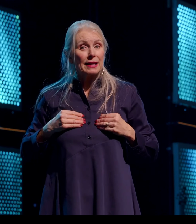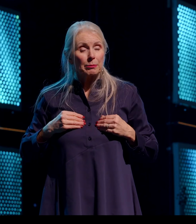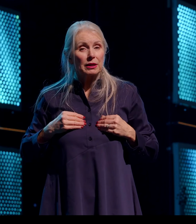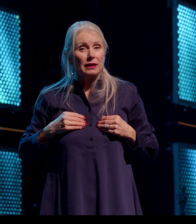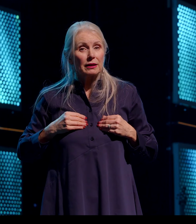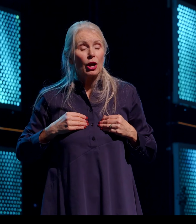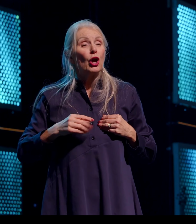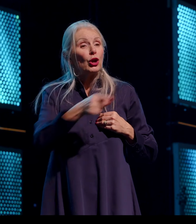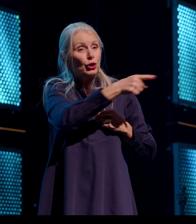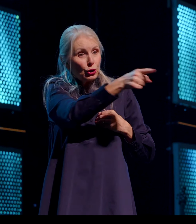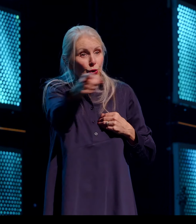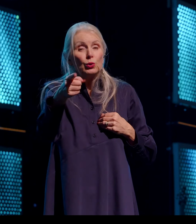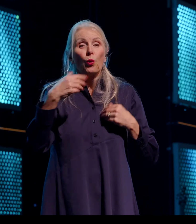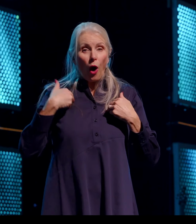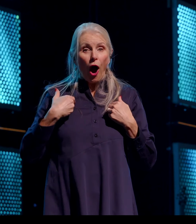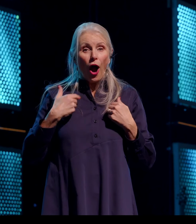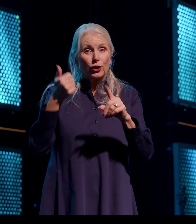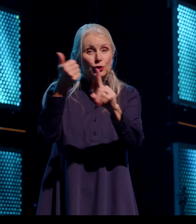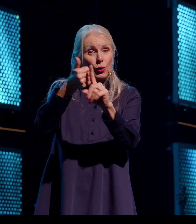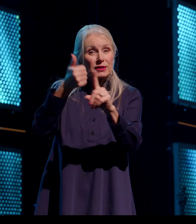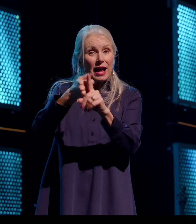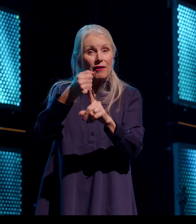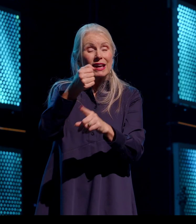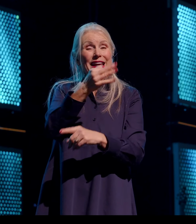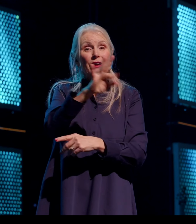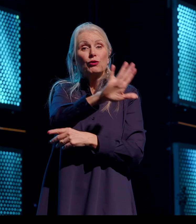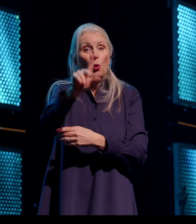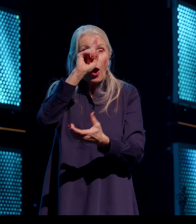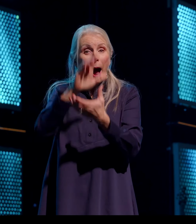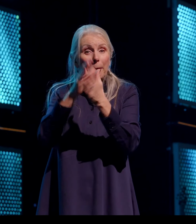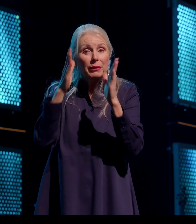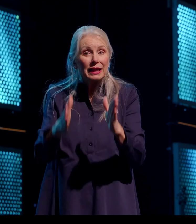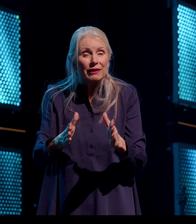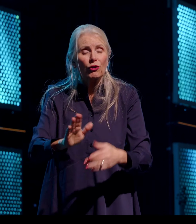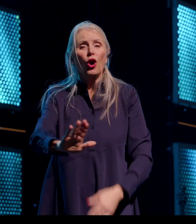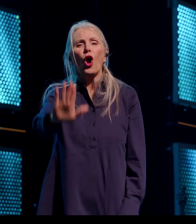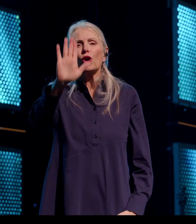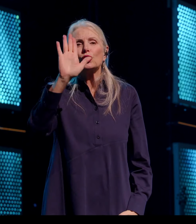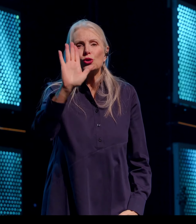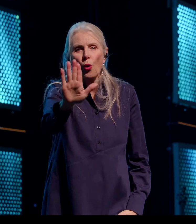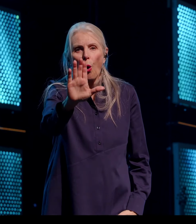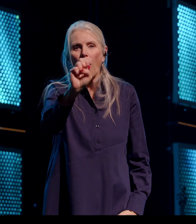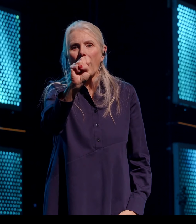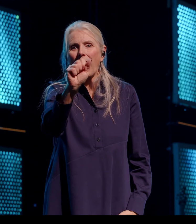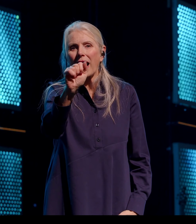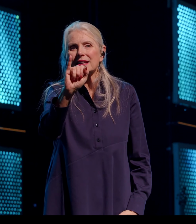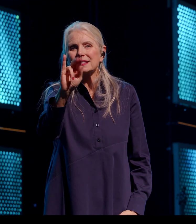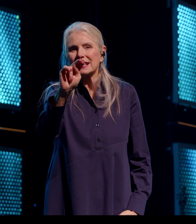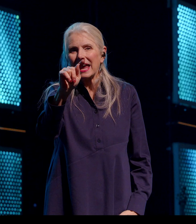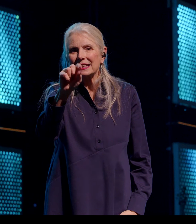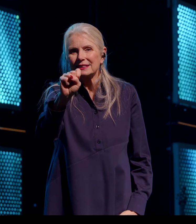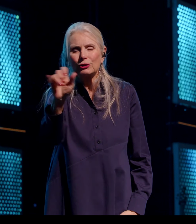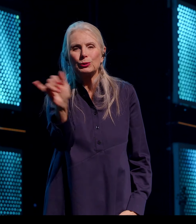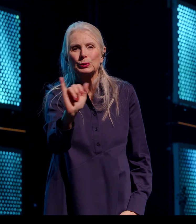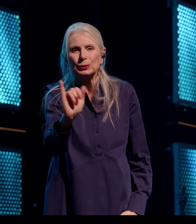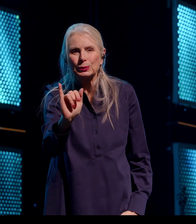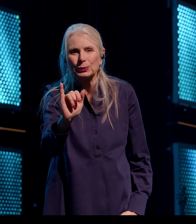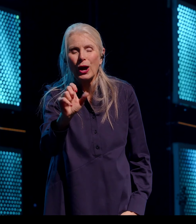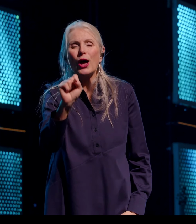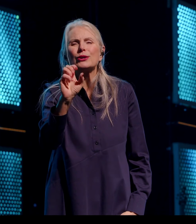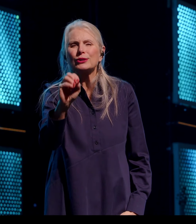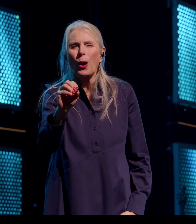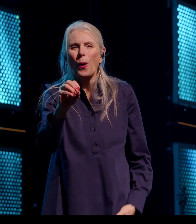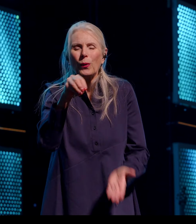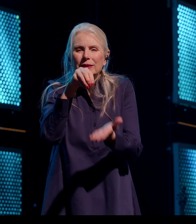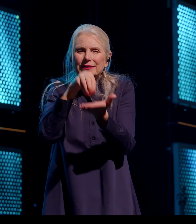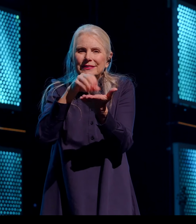room right now, you are a saint. You've been set apart. You are holy to the Lord. So take